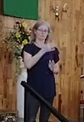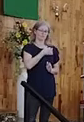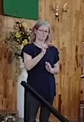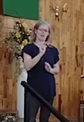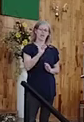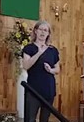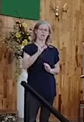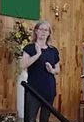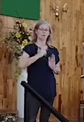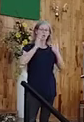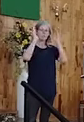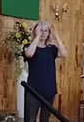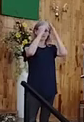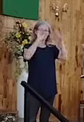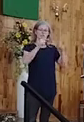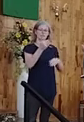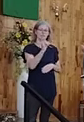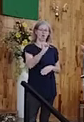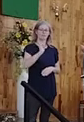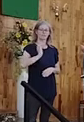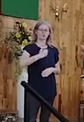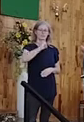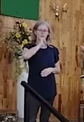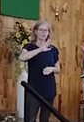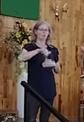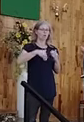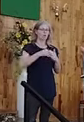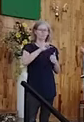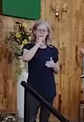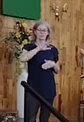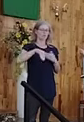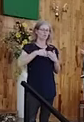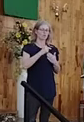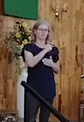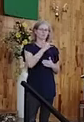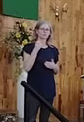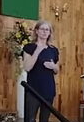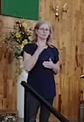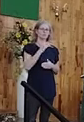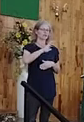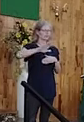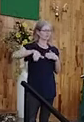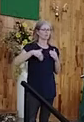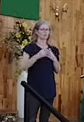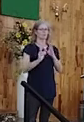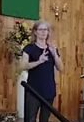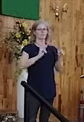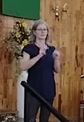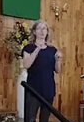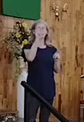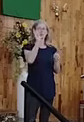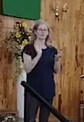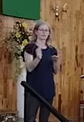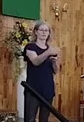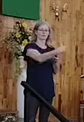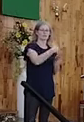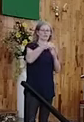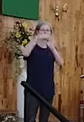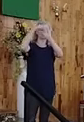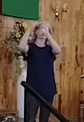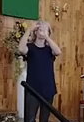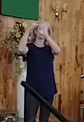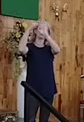Francis, our Pope, and Thomas, our Bishop, the order of bishops, all the clergy, and the entire people you have gained for your